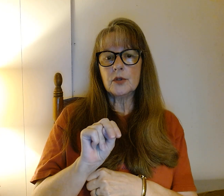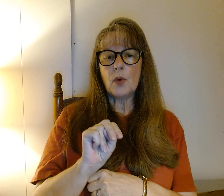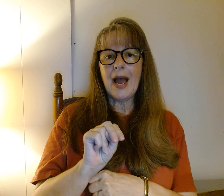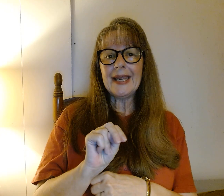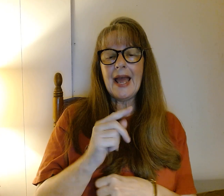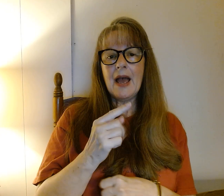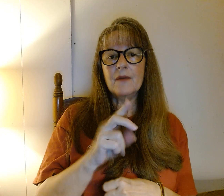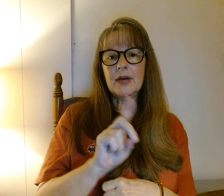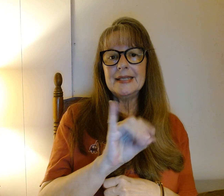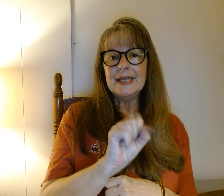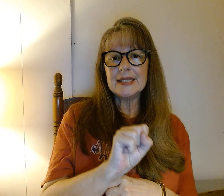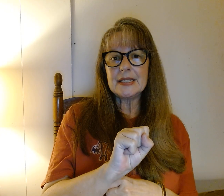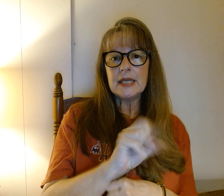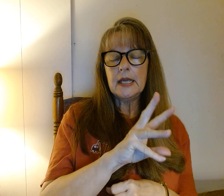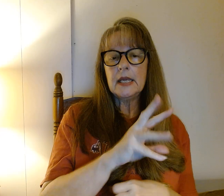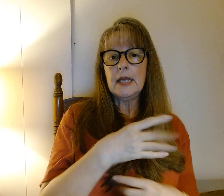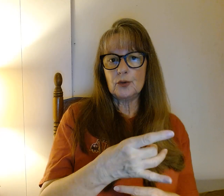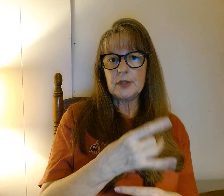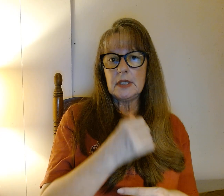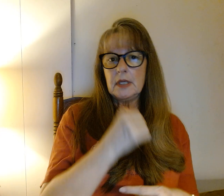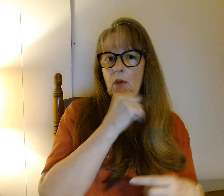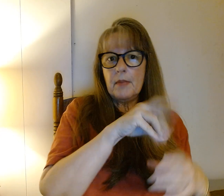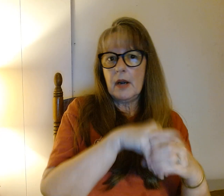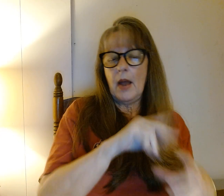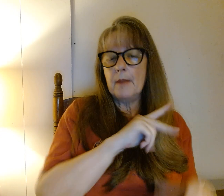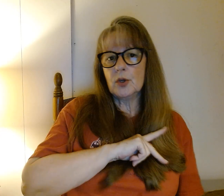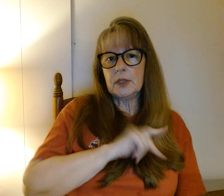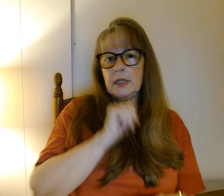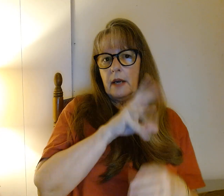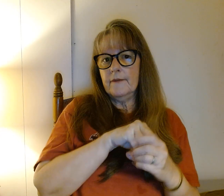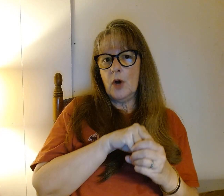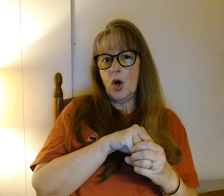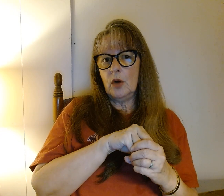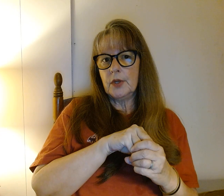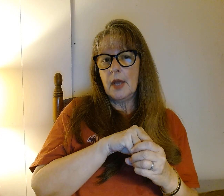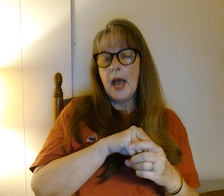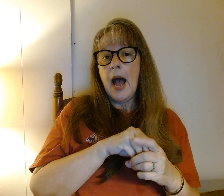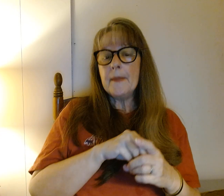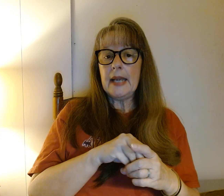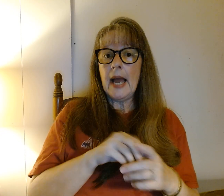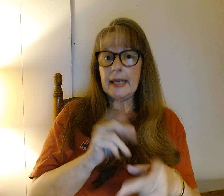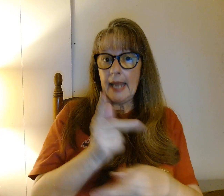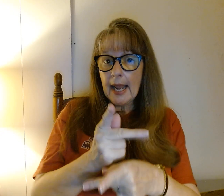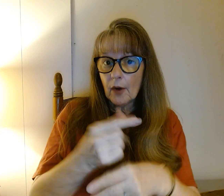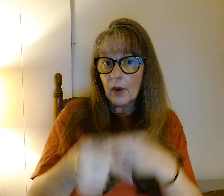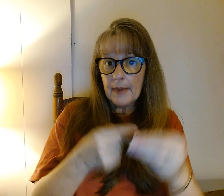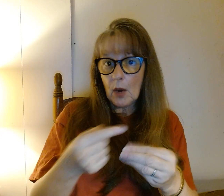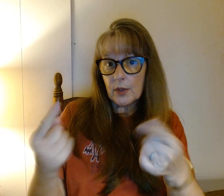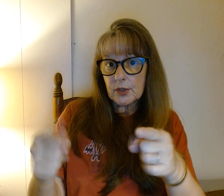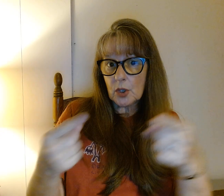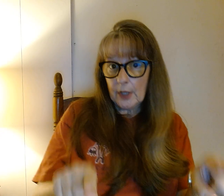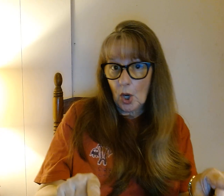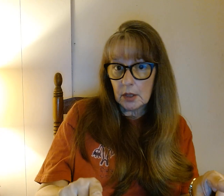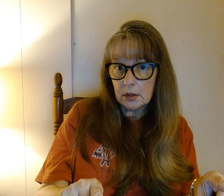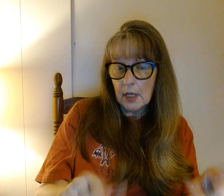I could have a disinterested. Oh, I'm personally not involved. I mean, I care about what's going on,